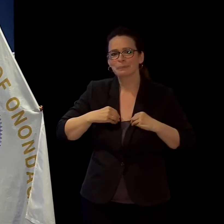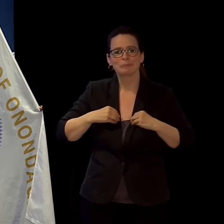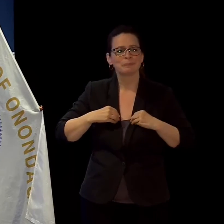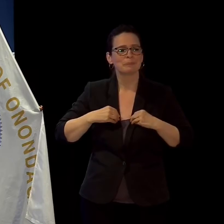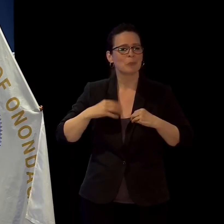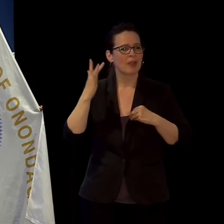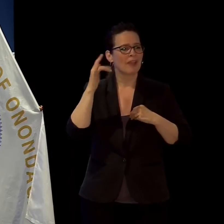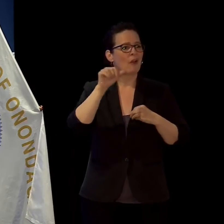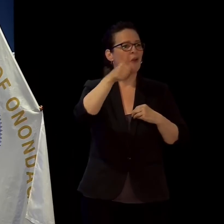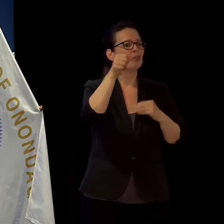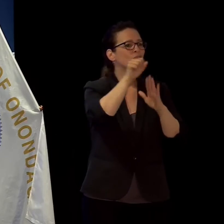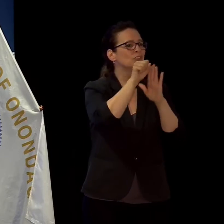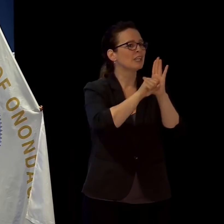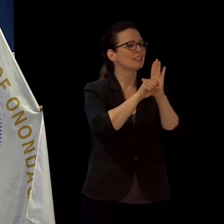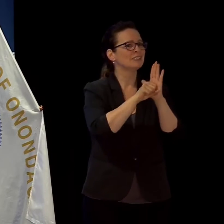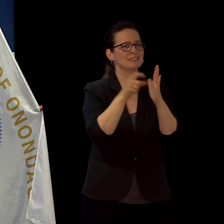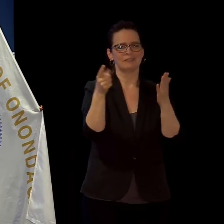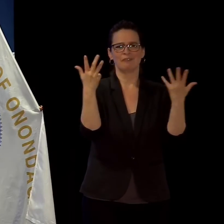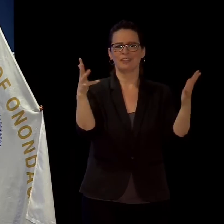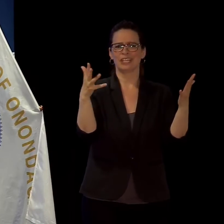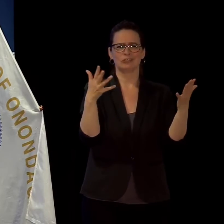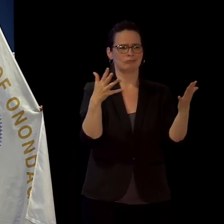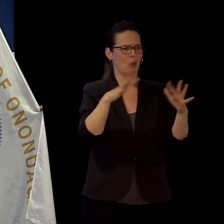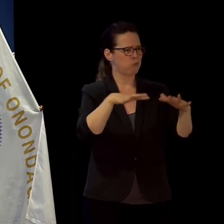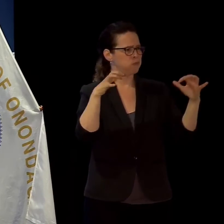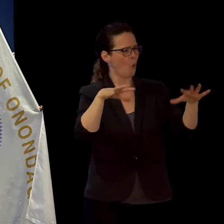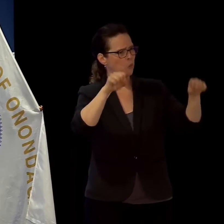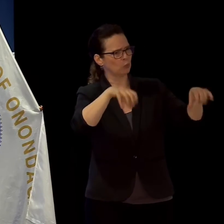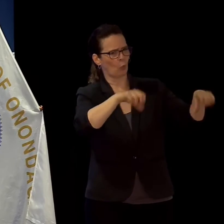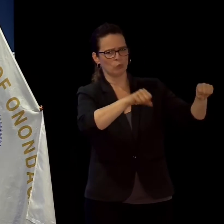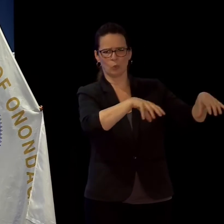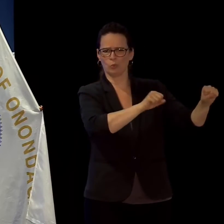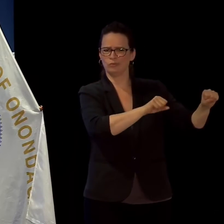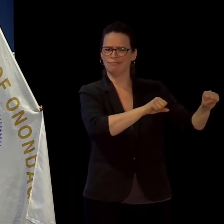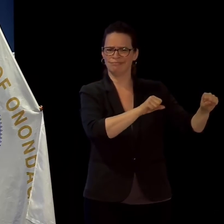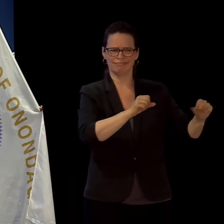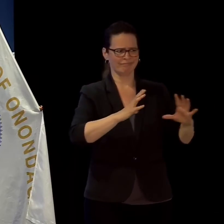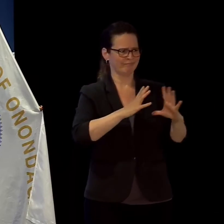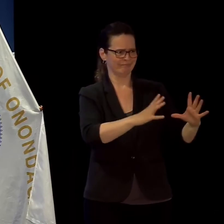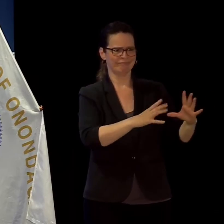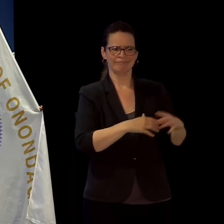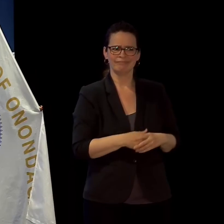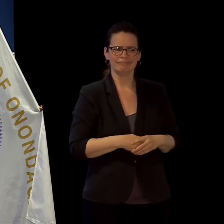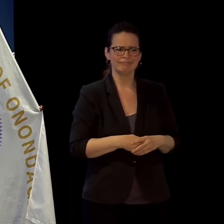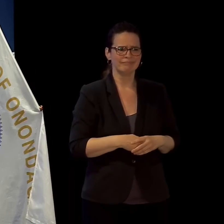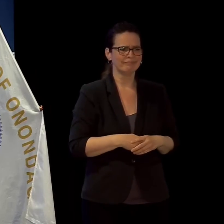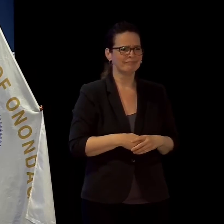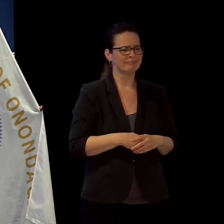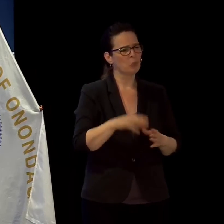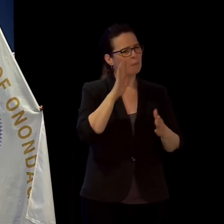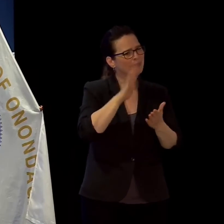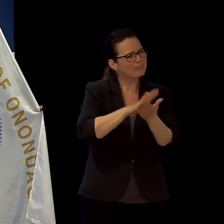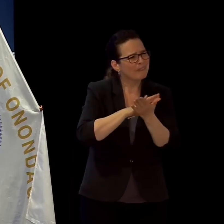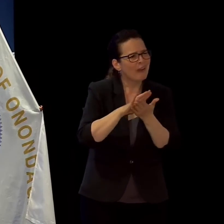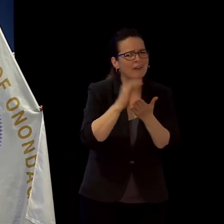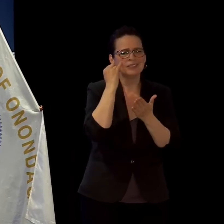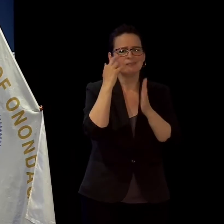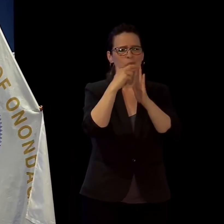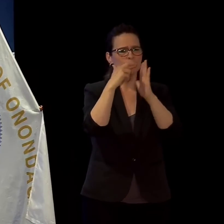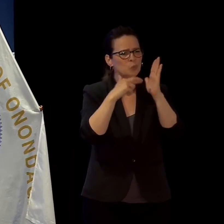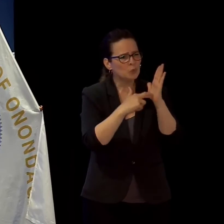disadvantage. But it's all a step in the right direction. It'd be nice if some of the rules and regs, there's a little bit more transparency